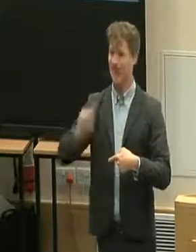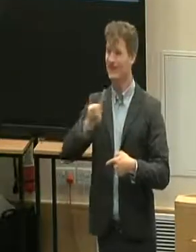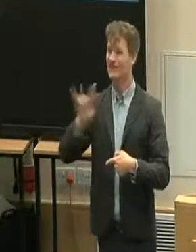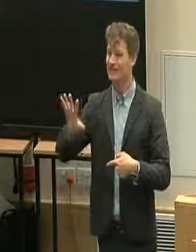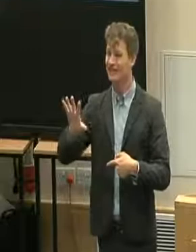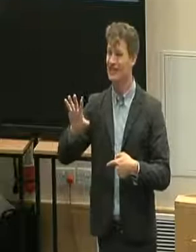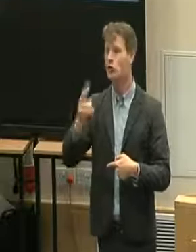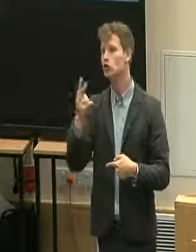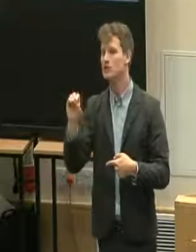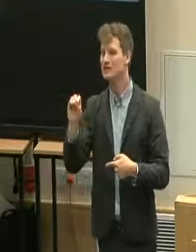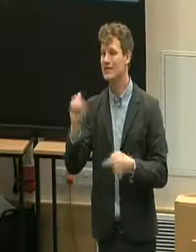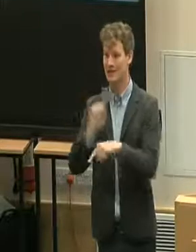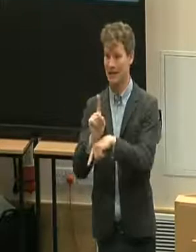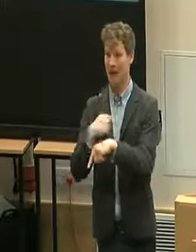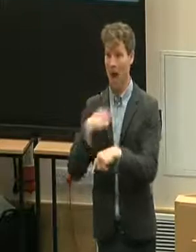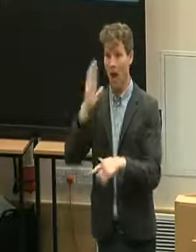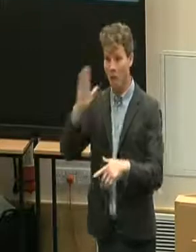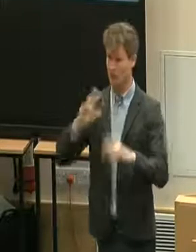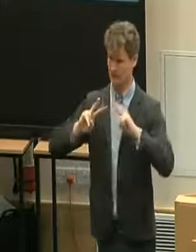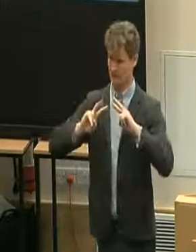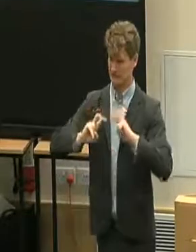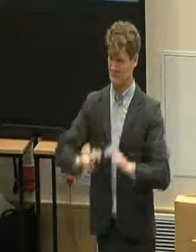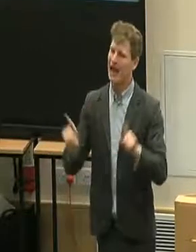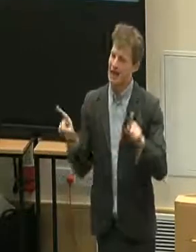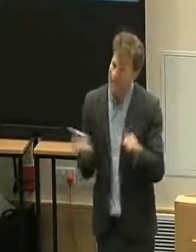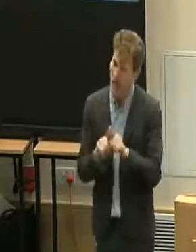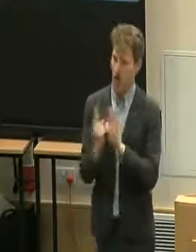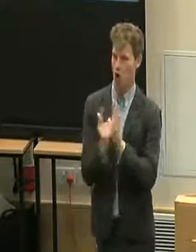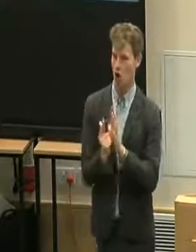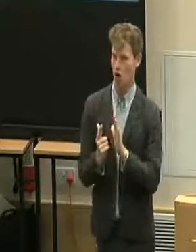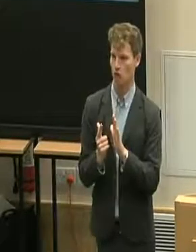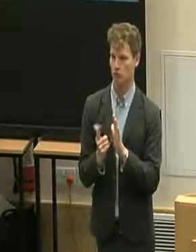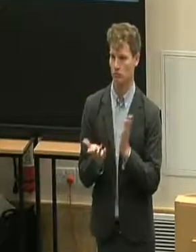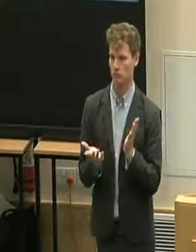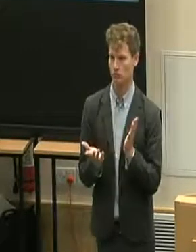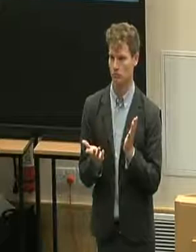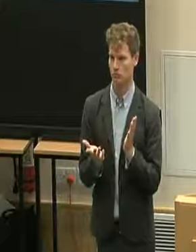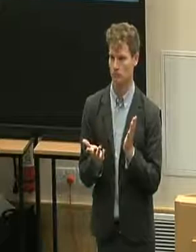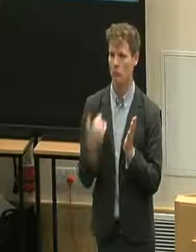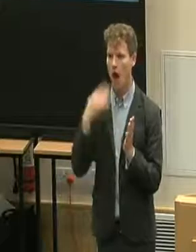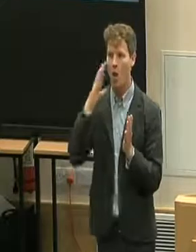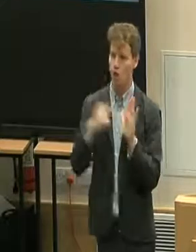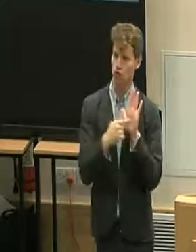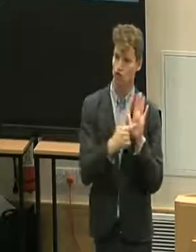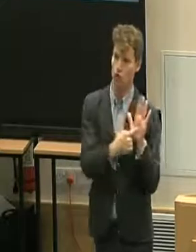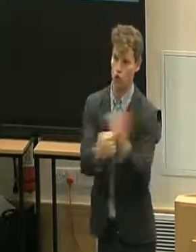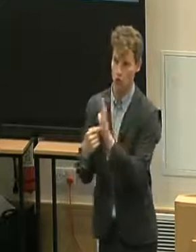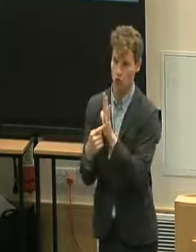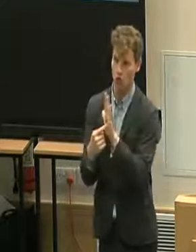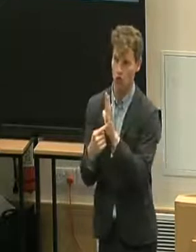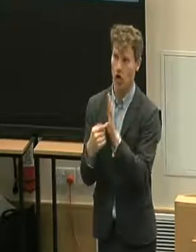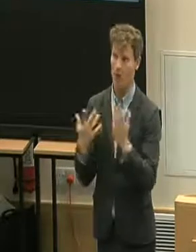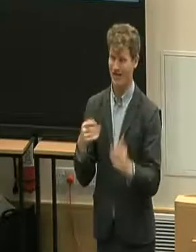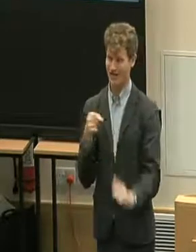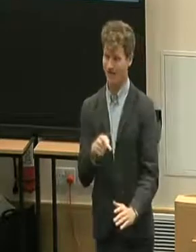lawyer would, to parse them out, to extract values in them, and to show you what this fantastically